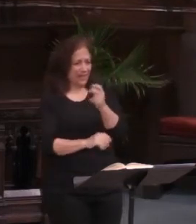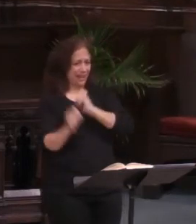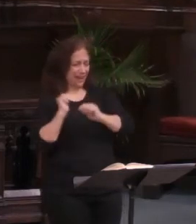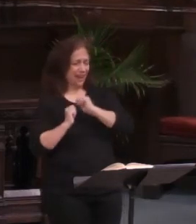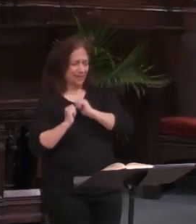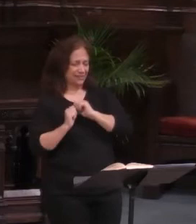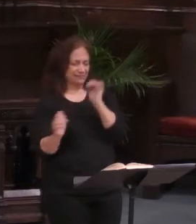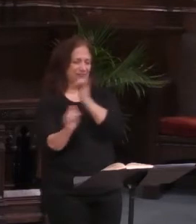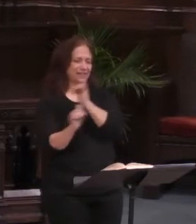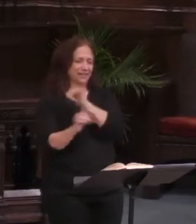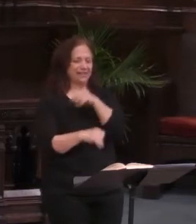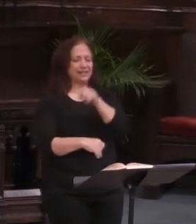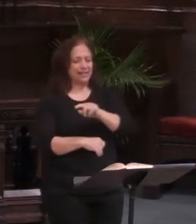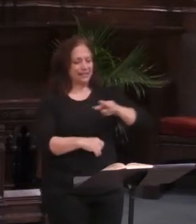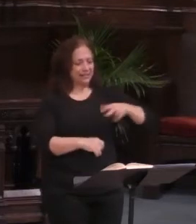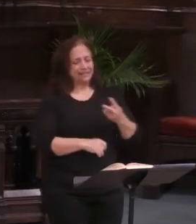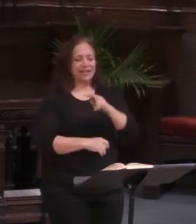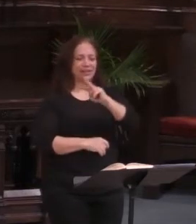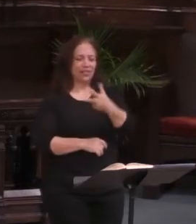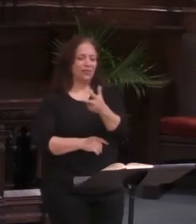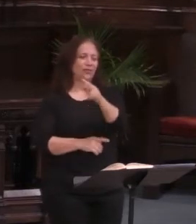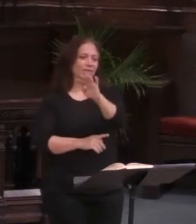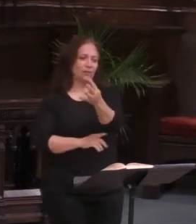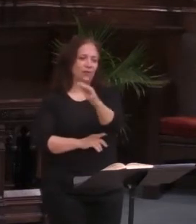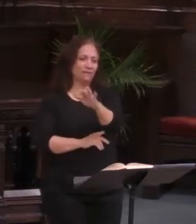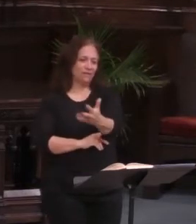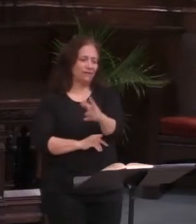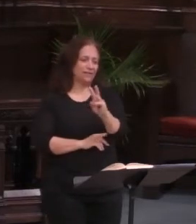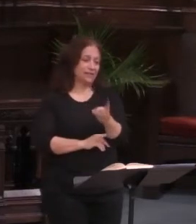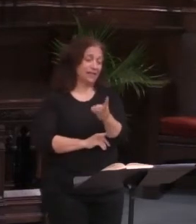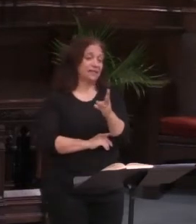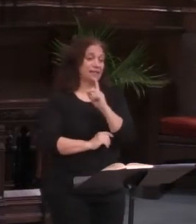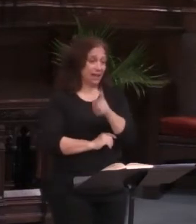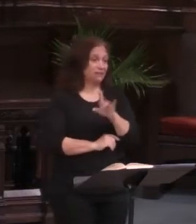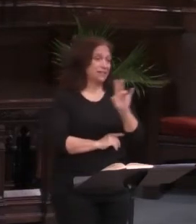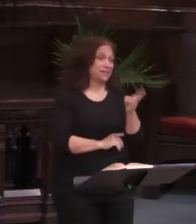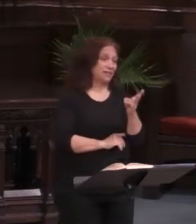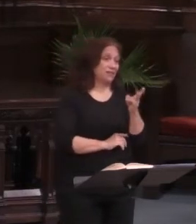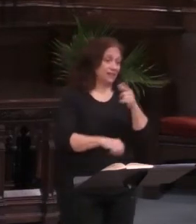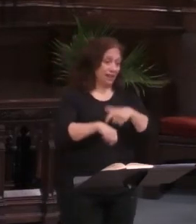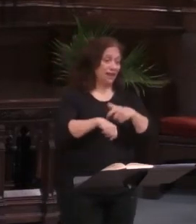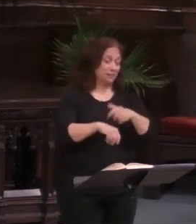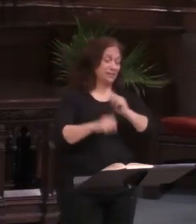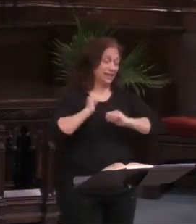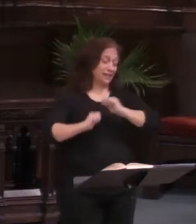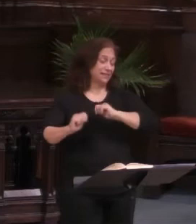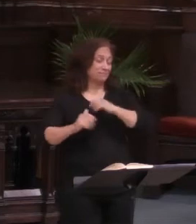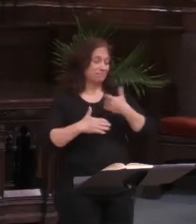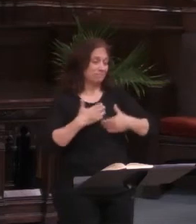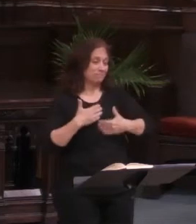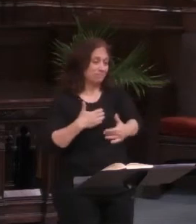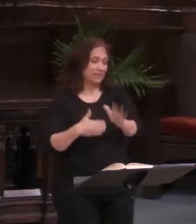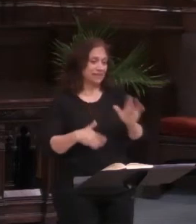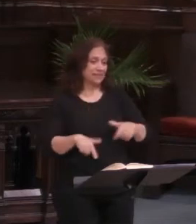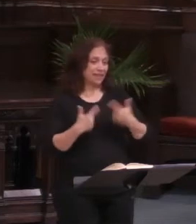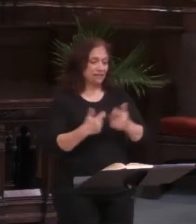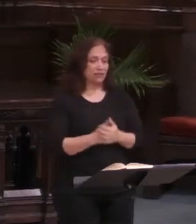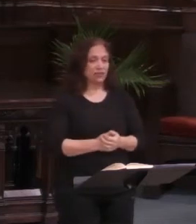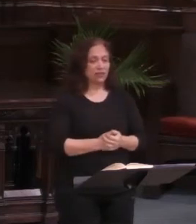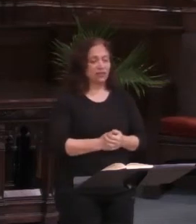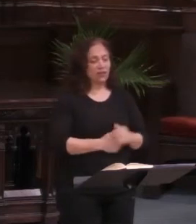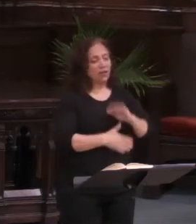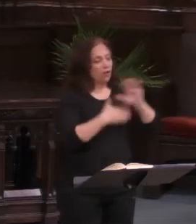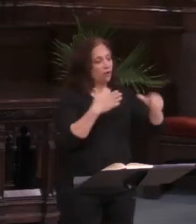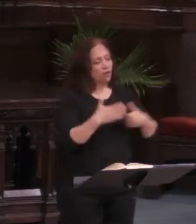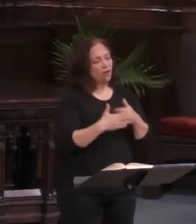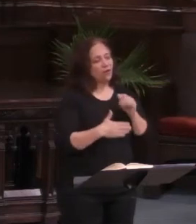Teddy Roosevelt had second, third, fourth, fifth, sixth, and even seventh acts. All of